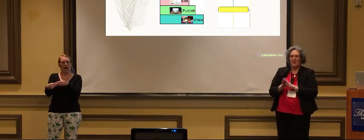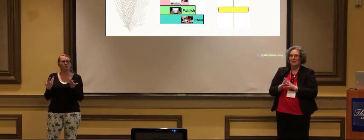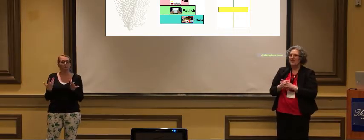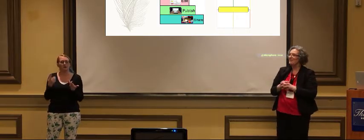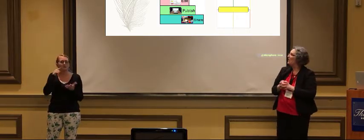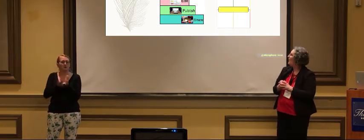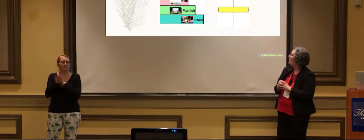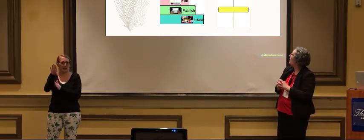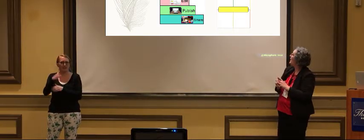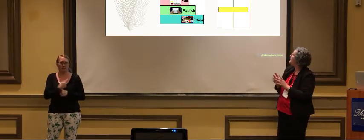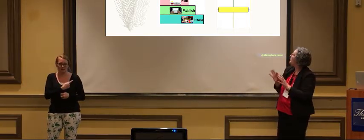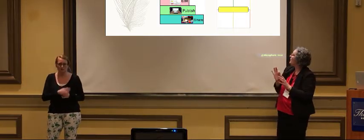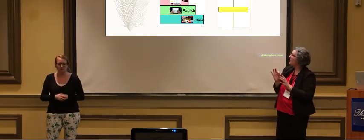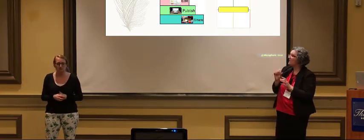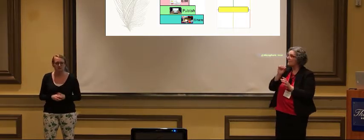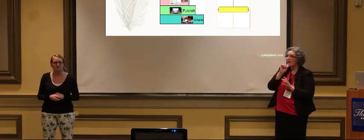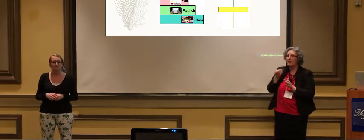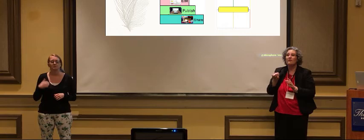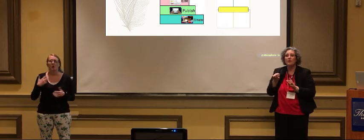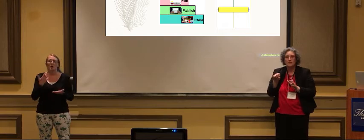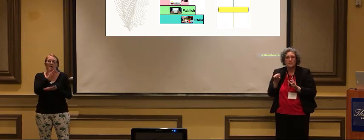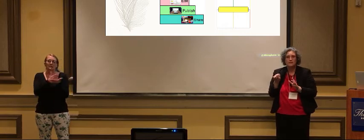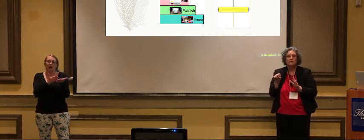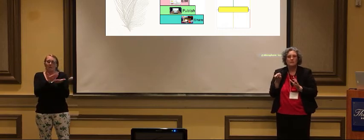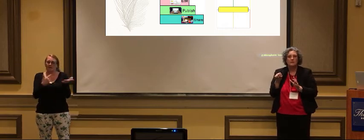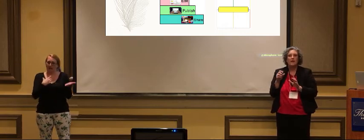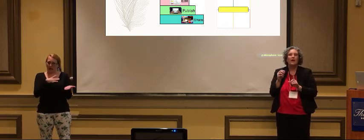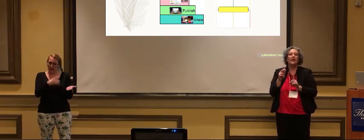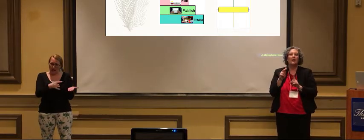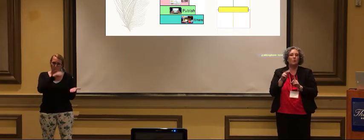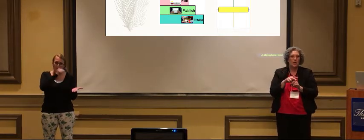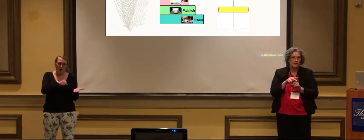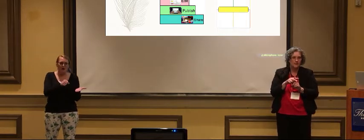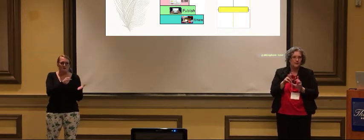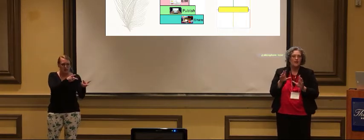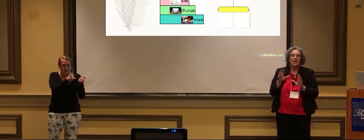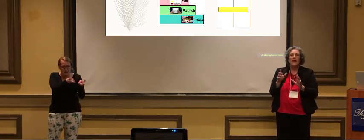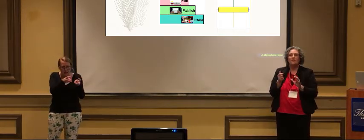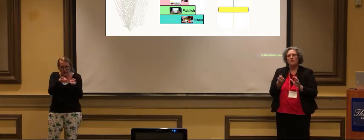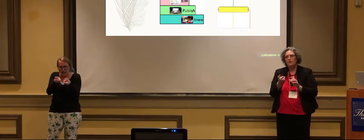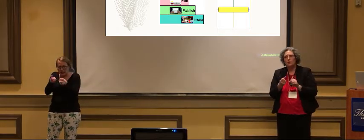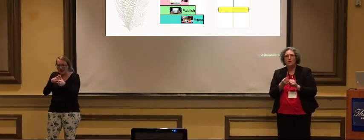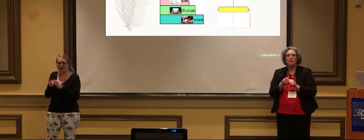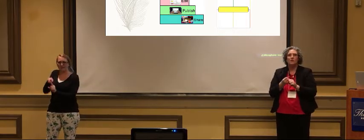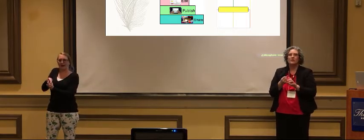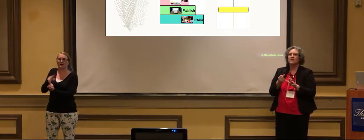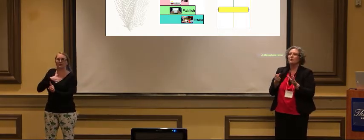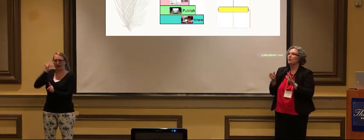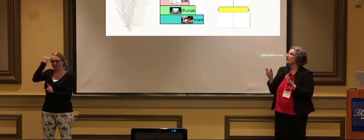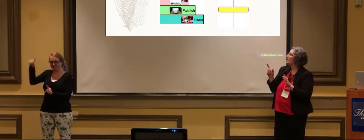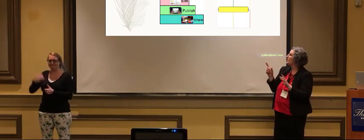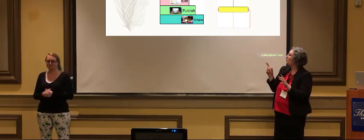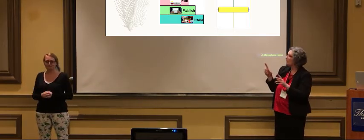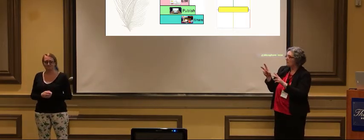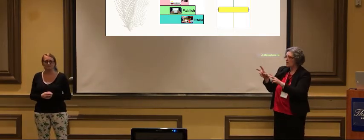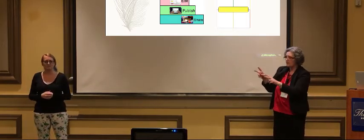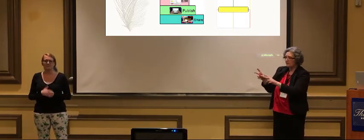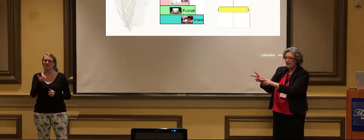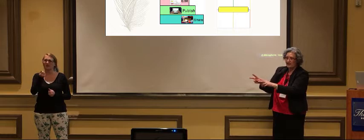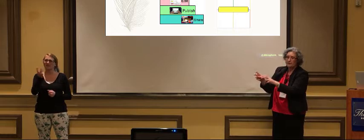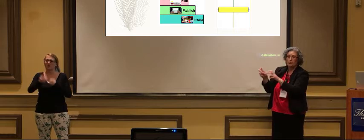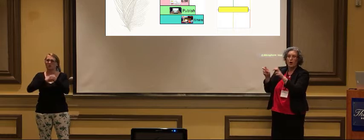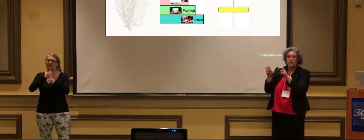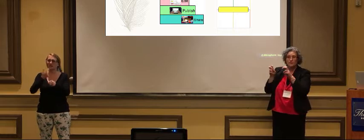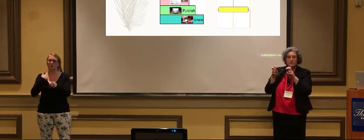in developing. So I took the things that I loved from it and I applied it. And for a few years, we worked